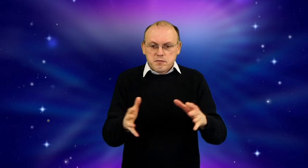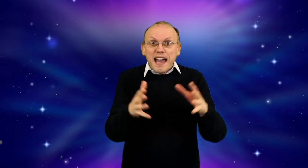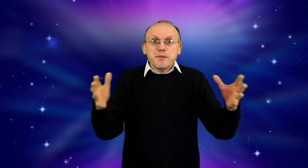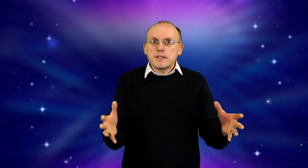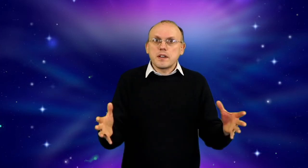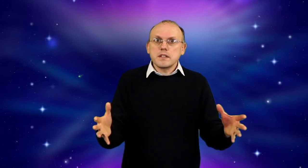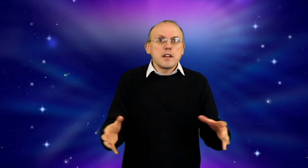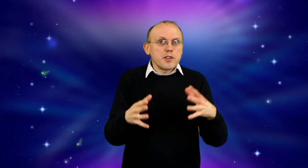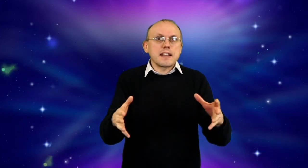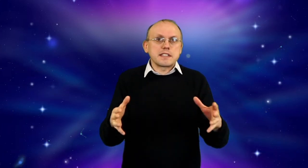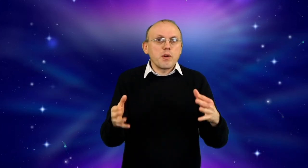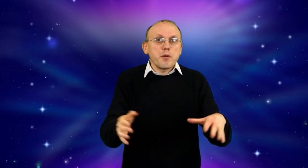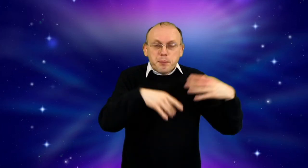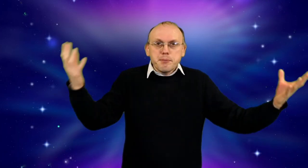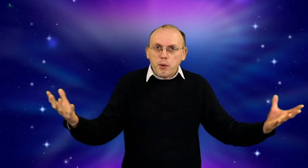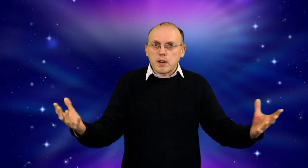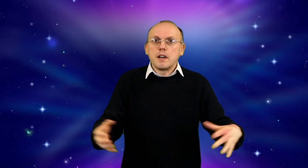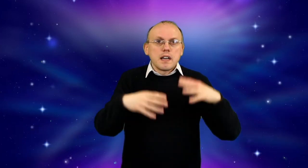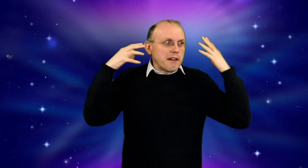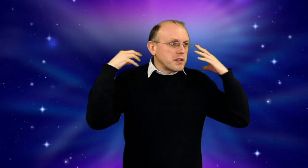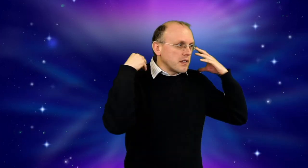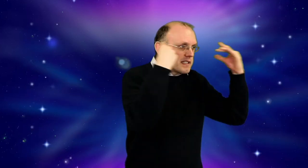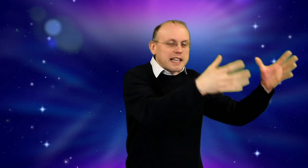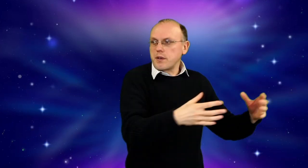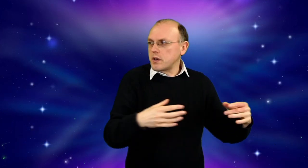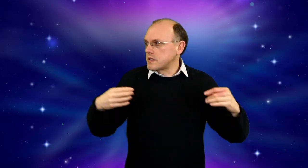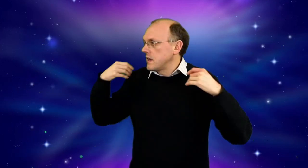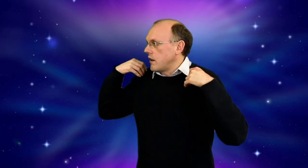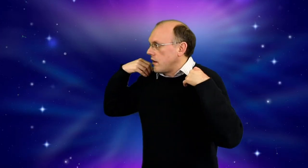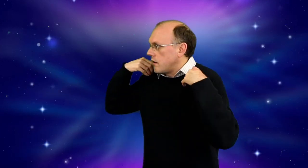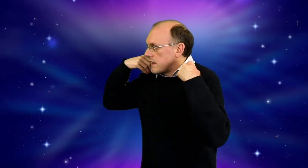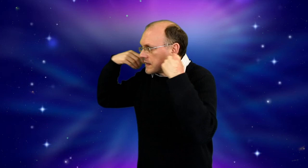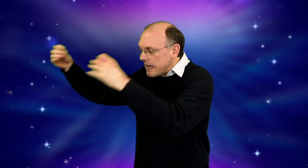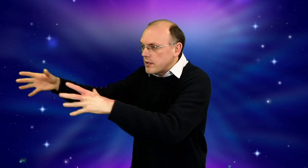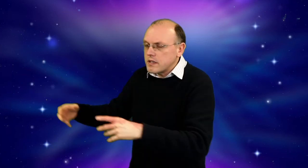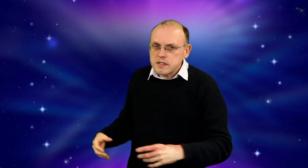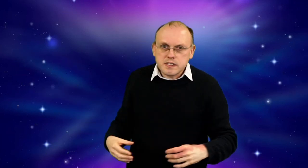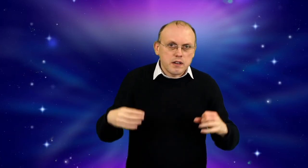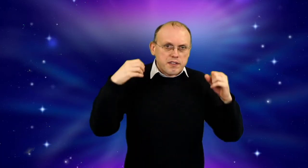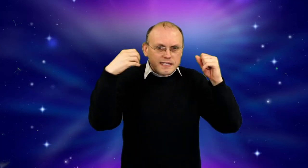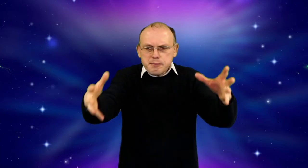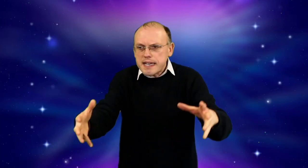have written the text, what the people have written these adverts or these letters or these